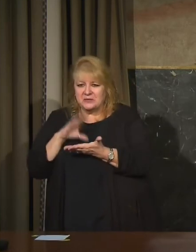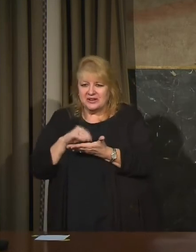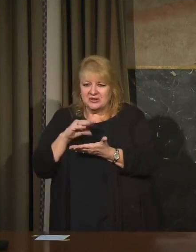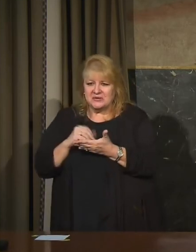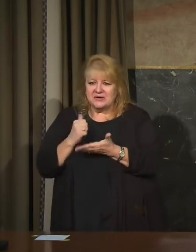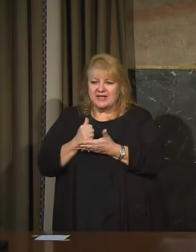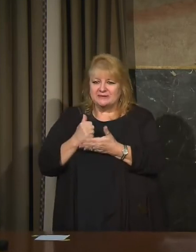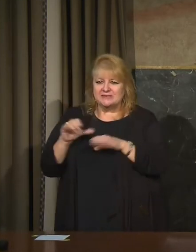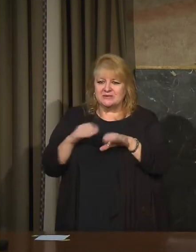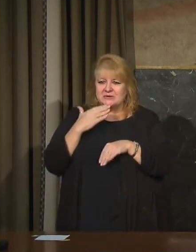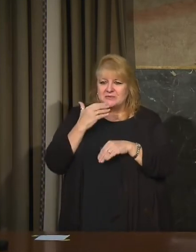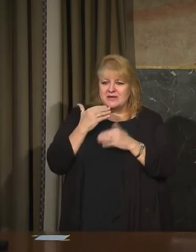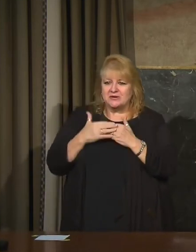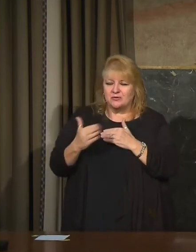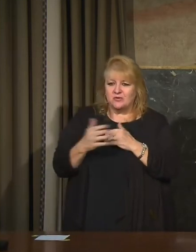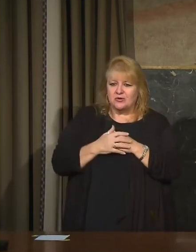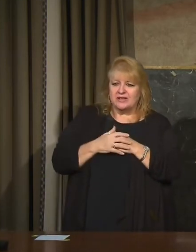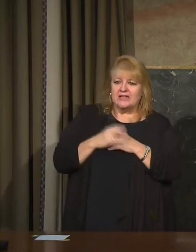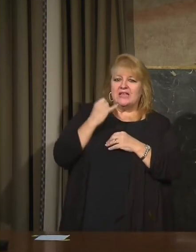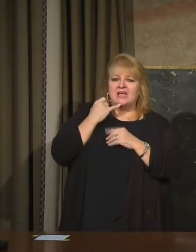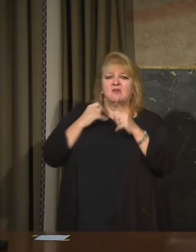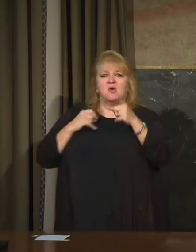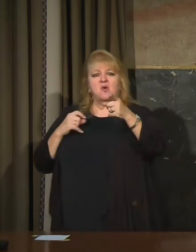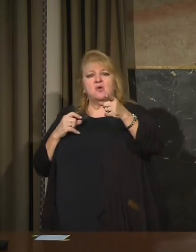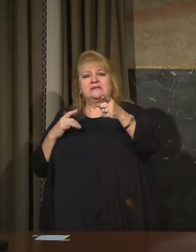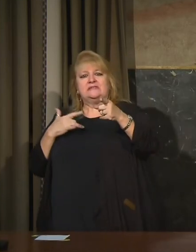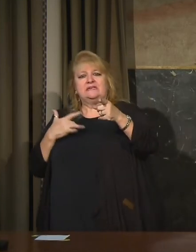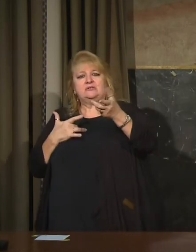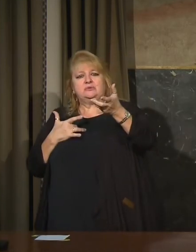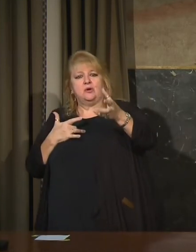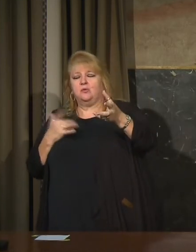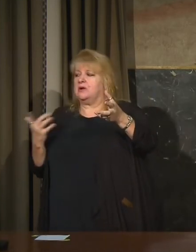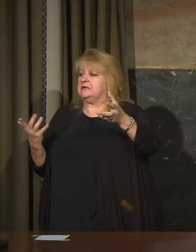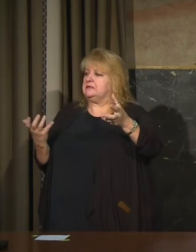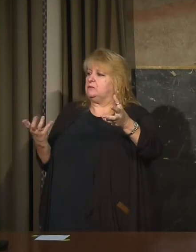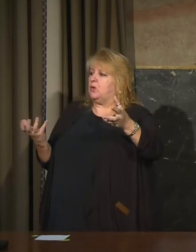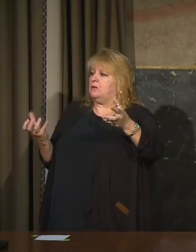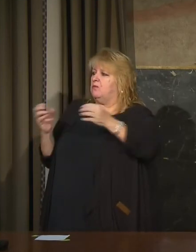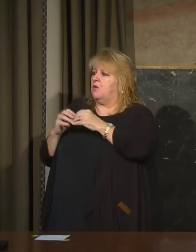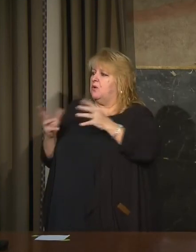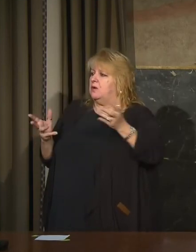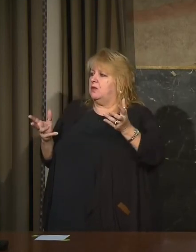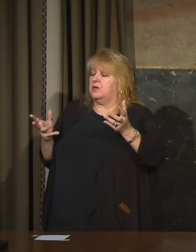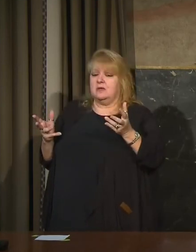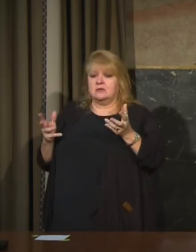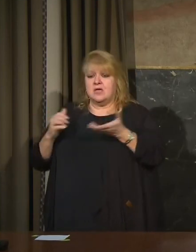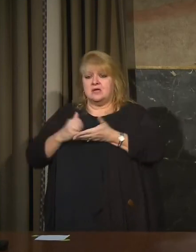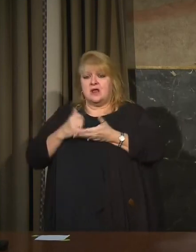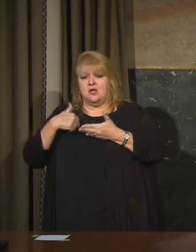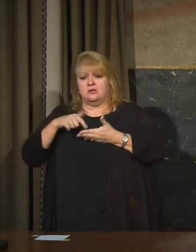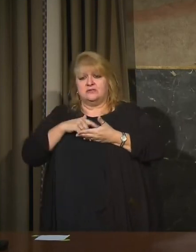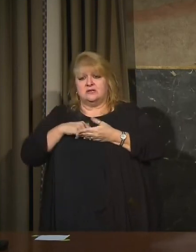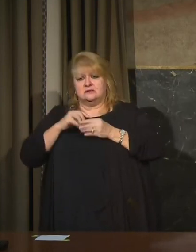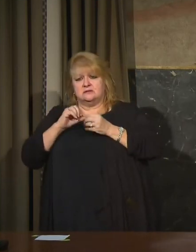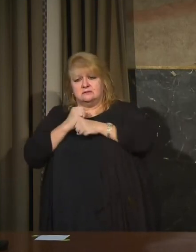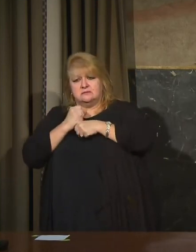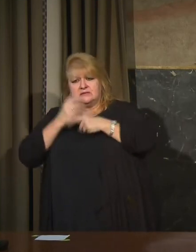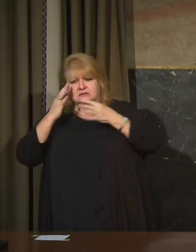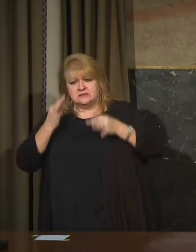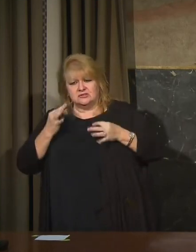we've learned that seems to have the application for what we're about to do, then obviously we're taking that into